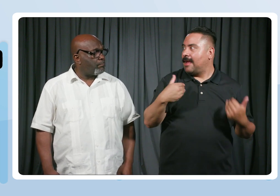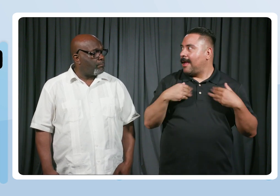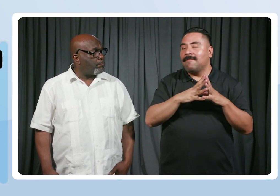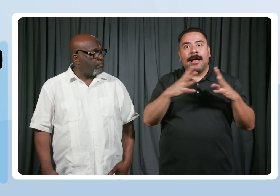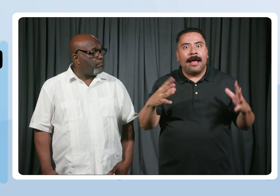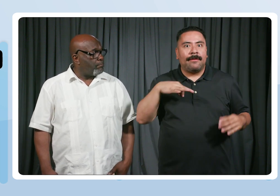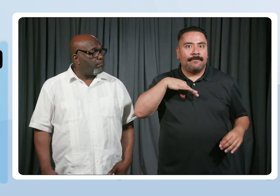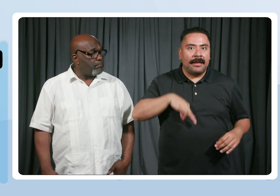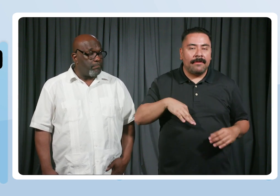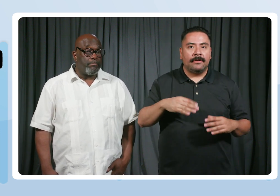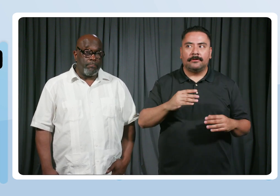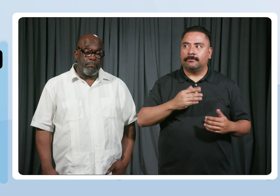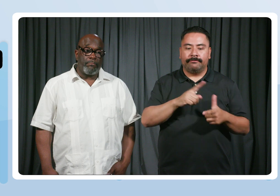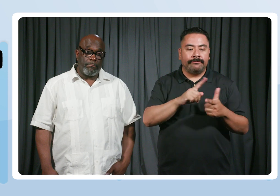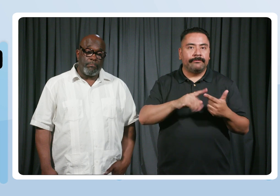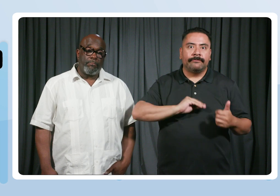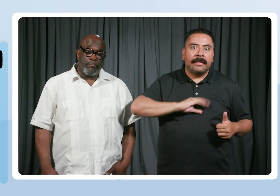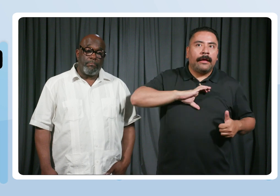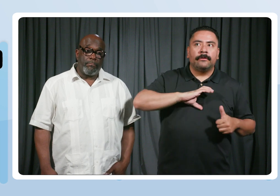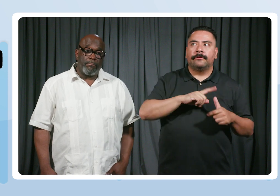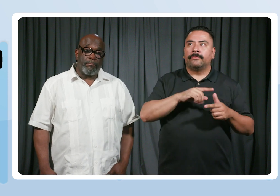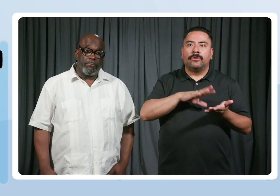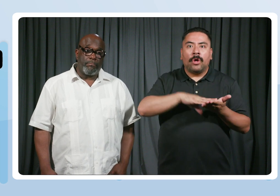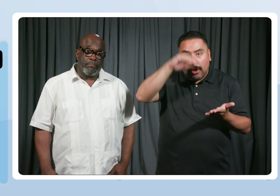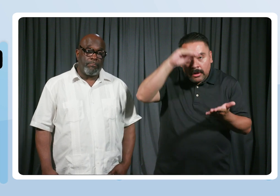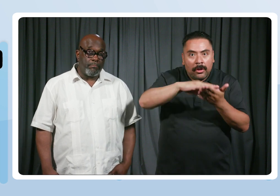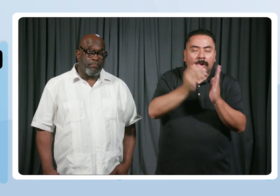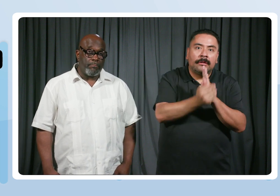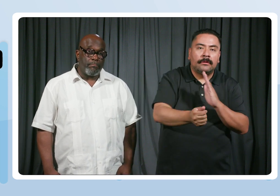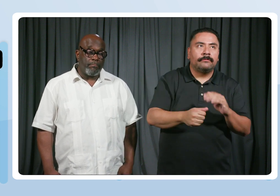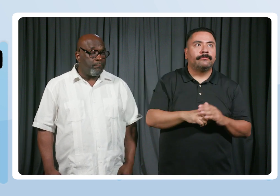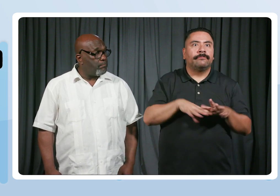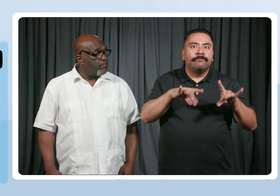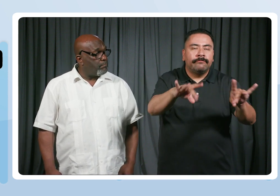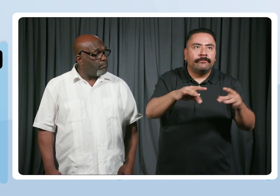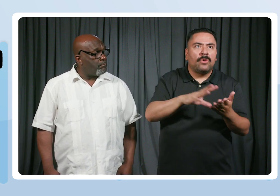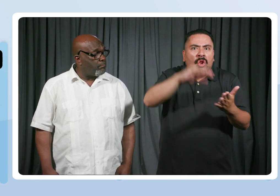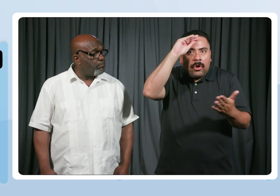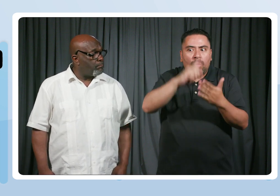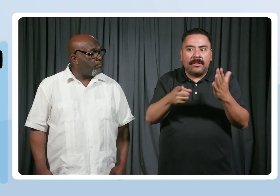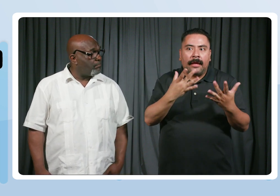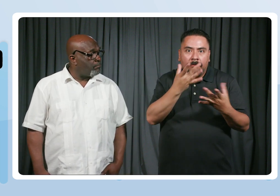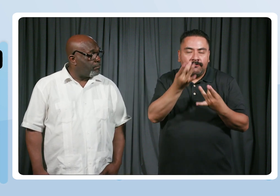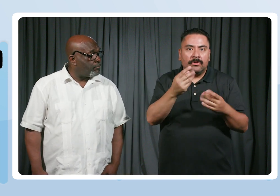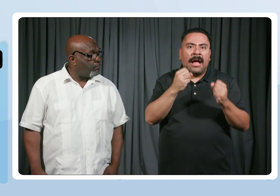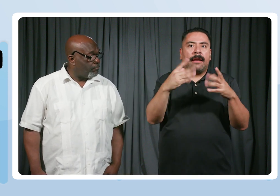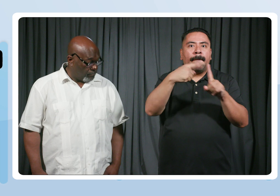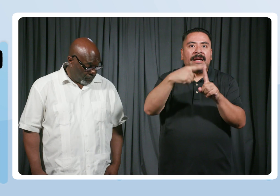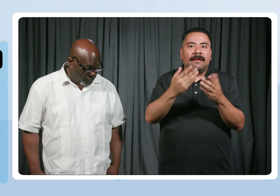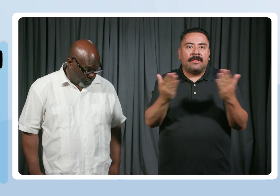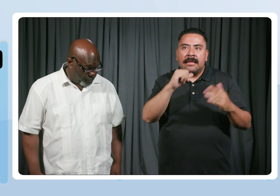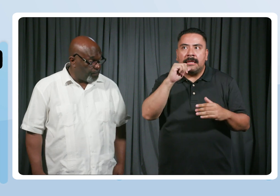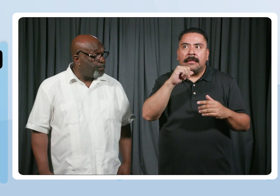lot of benefits, self-esteem, gaining skills, learning about what they're interested in, just a lot of positive things beyond